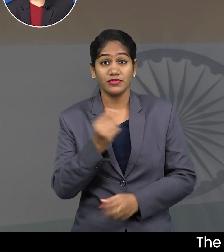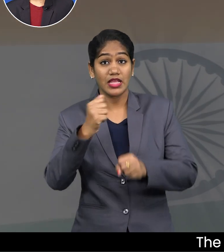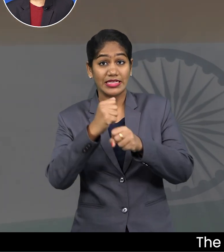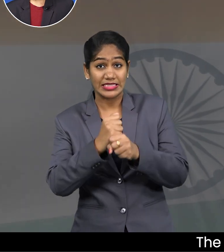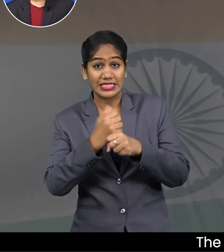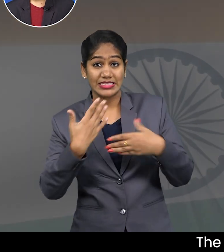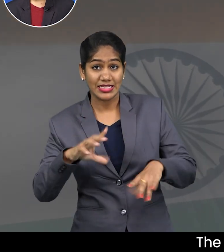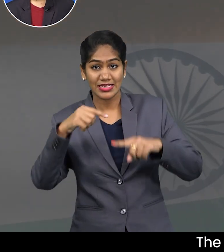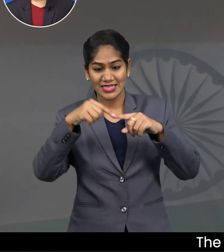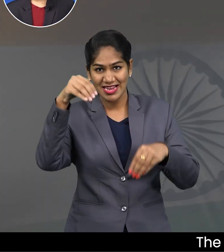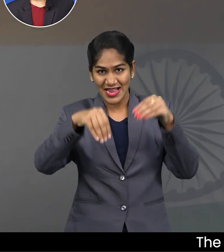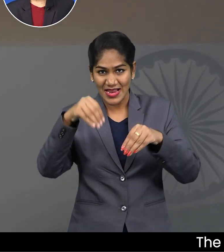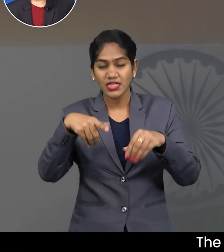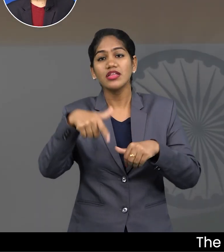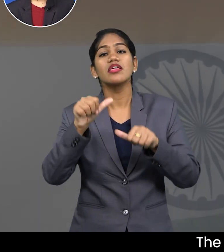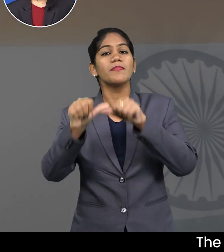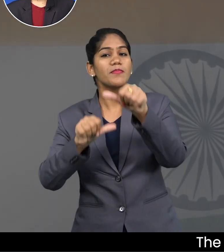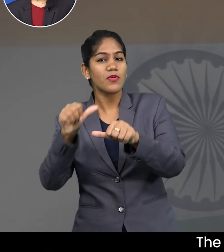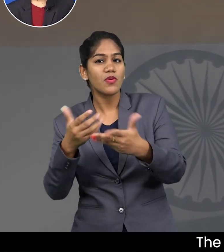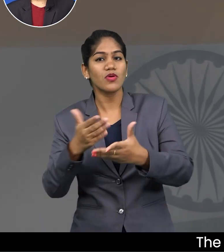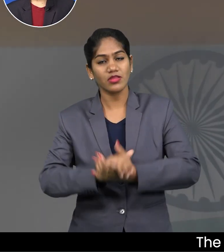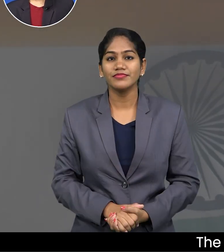the general elections,